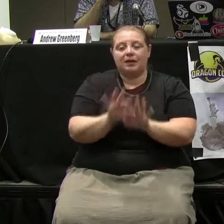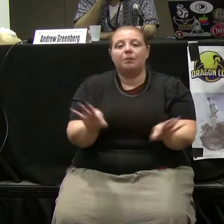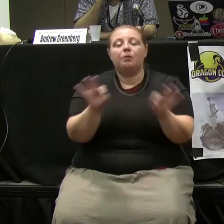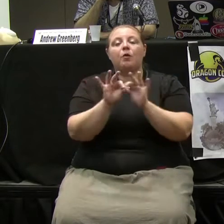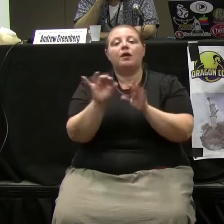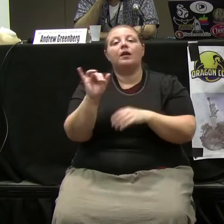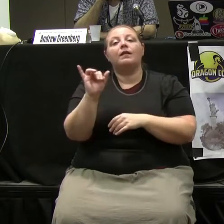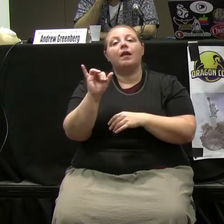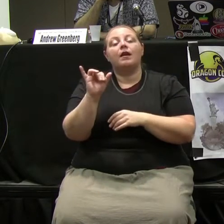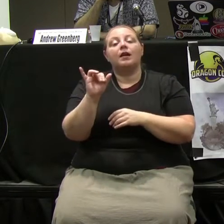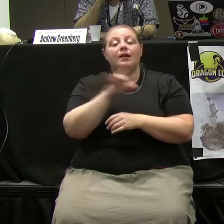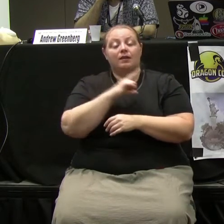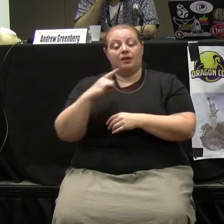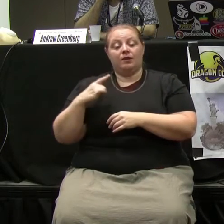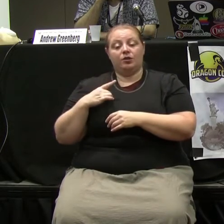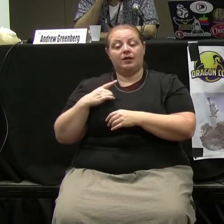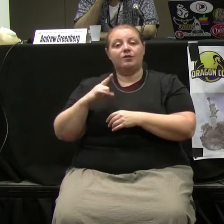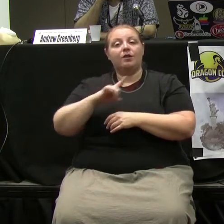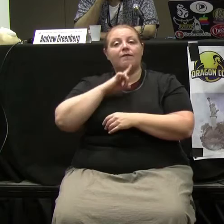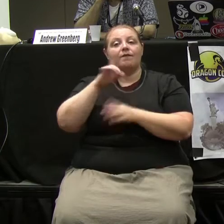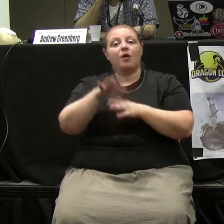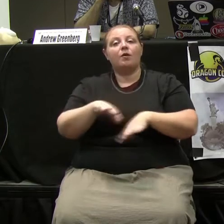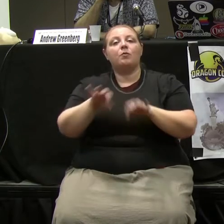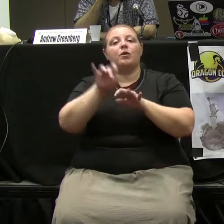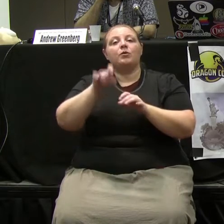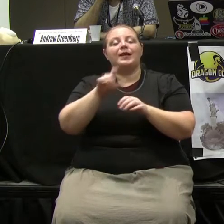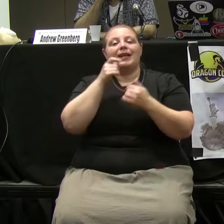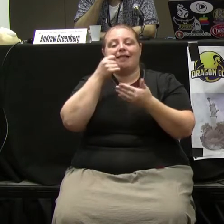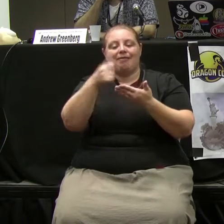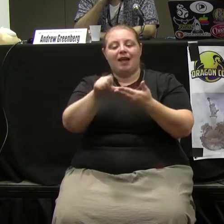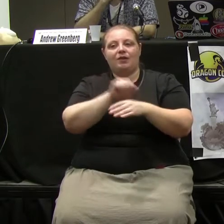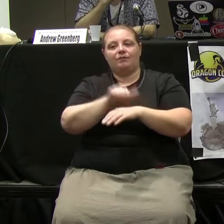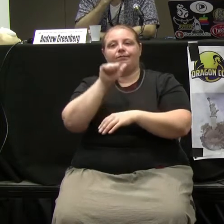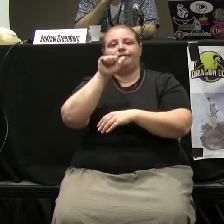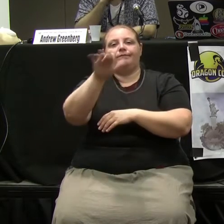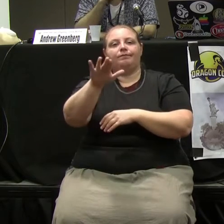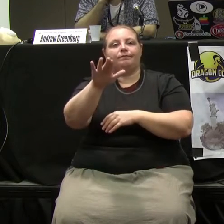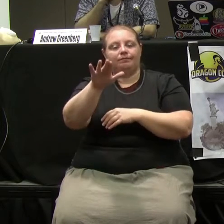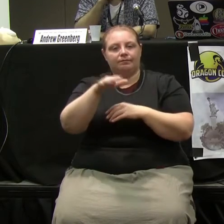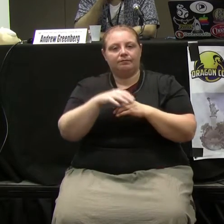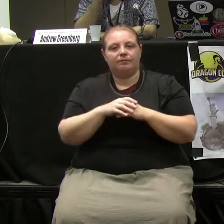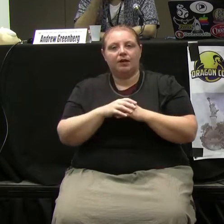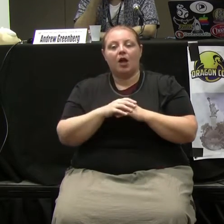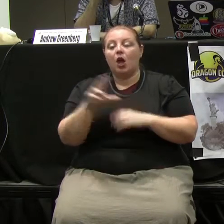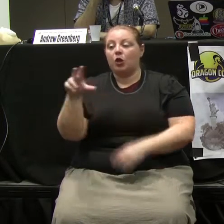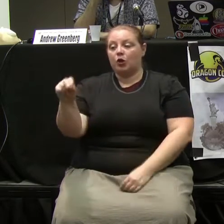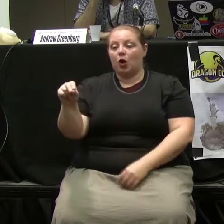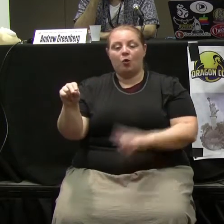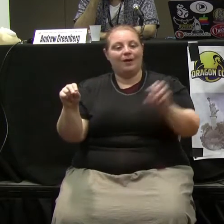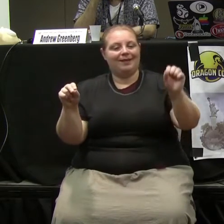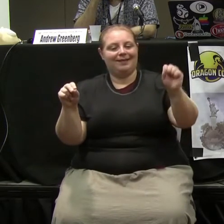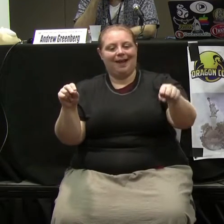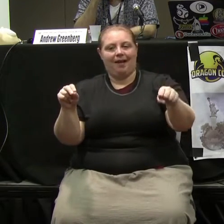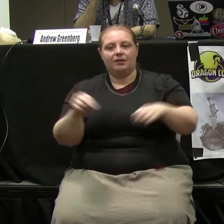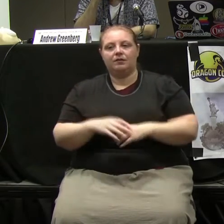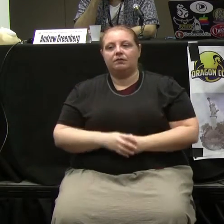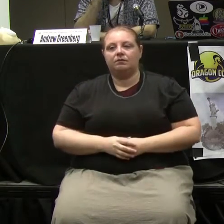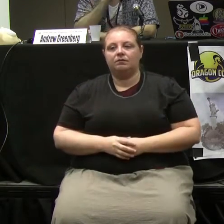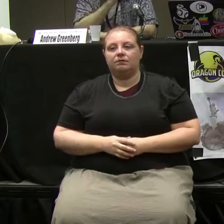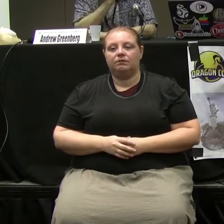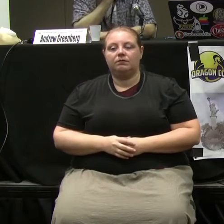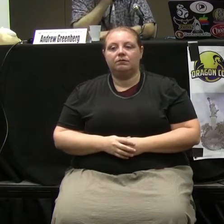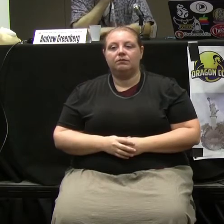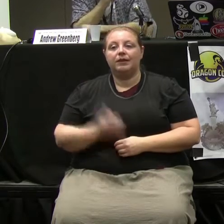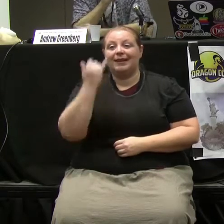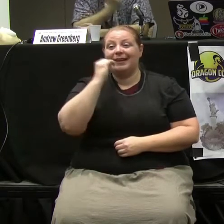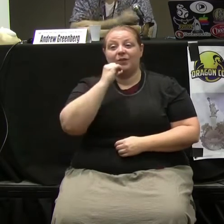with a piece of legislation, it's always important to get a letter in that just says, to the author, says, no on this, yes on this. You, even if you